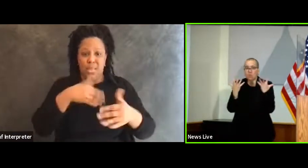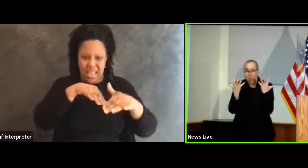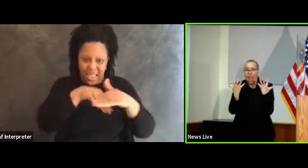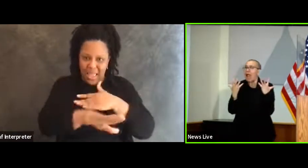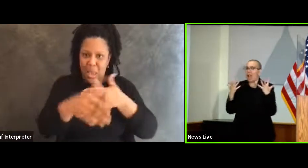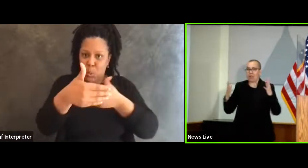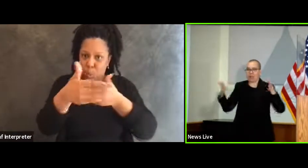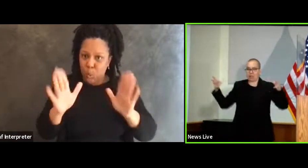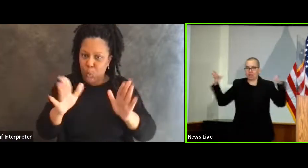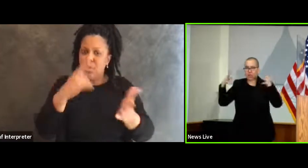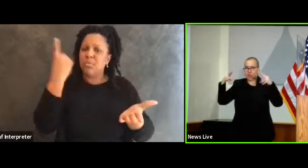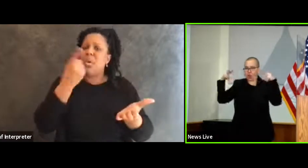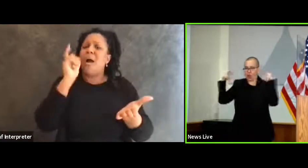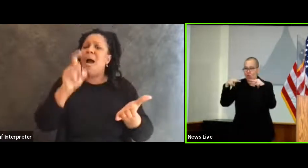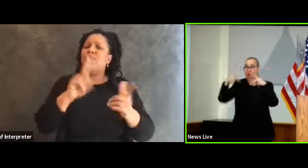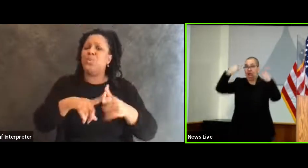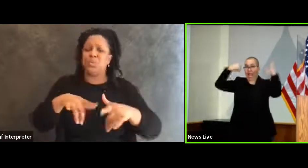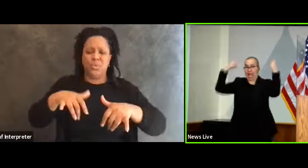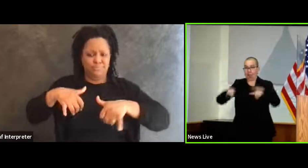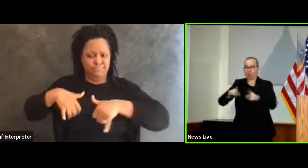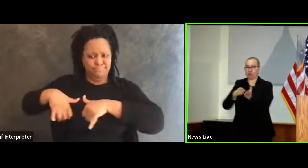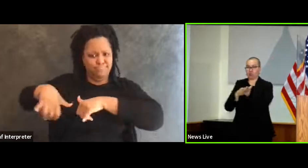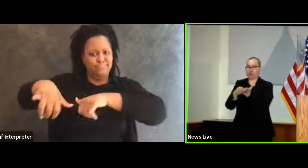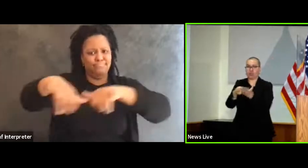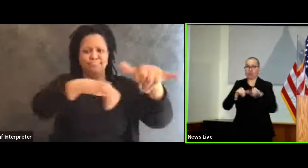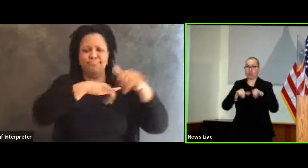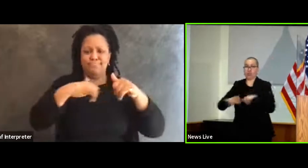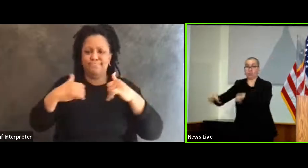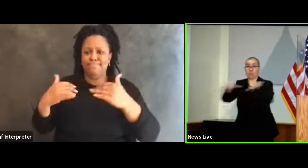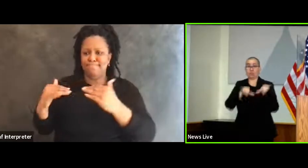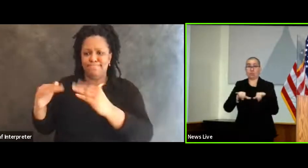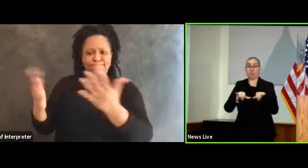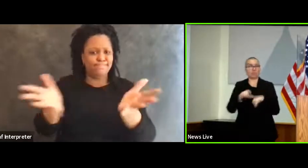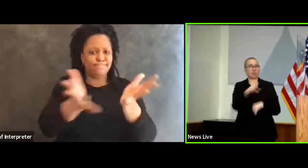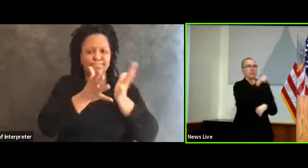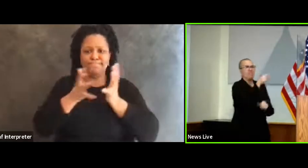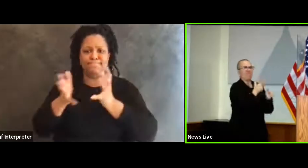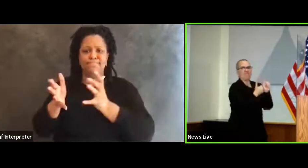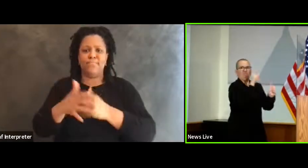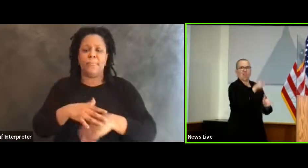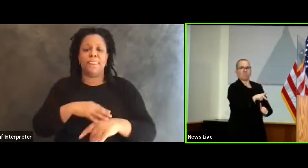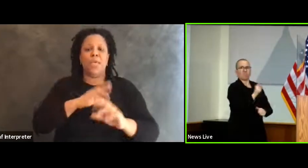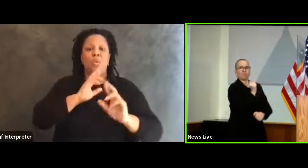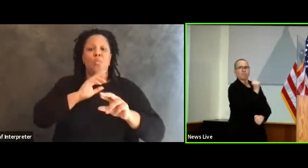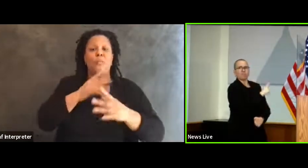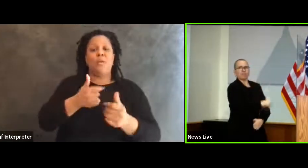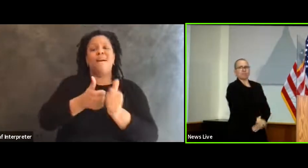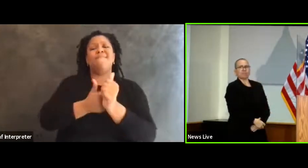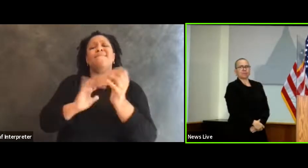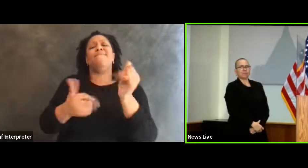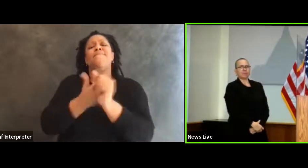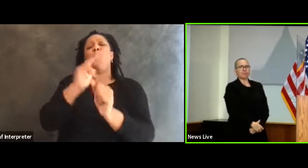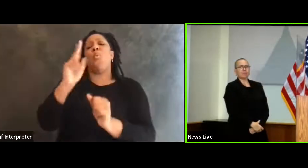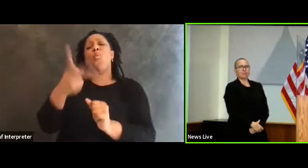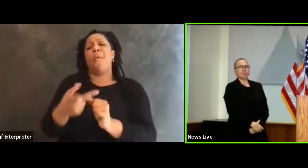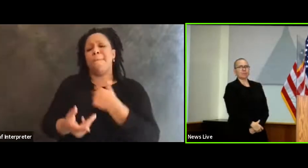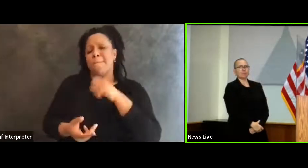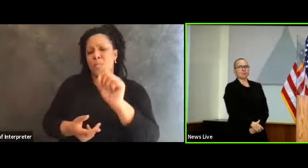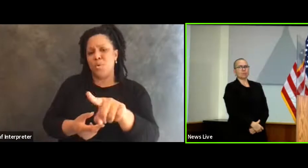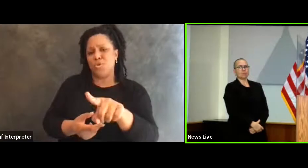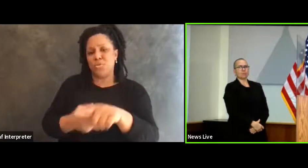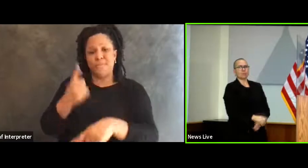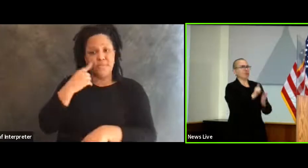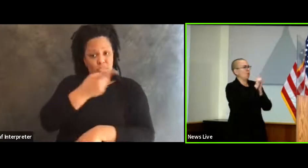some common ground. To follow up on that, from the lawmakers who are here, some of you have put out statements saying no